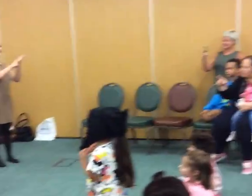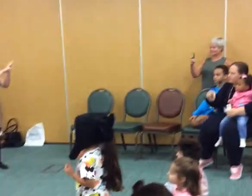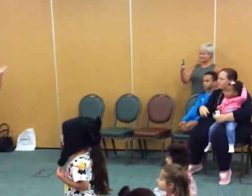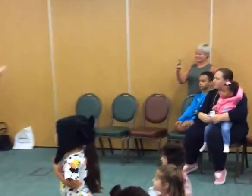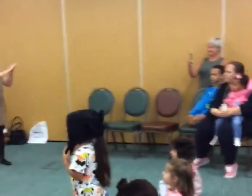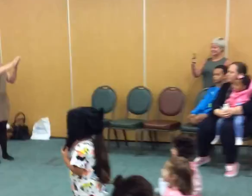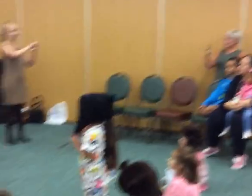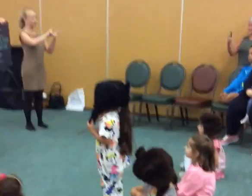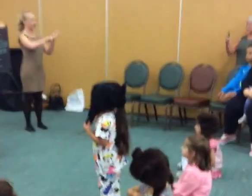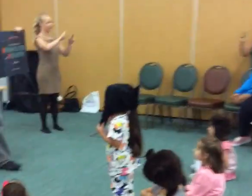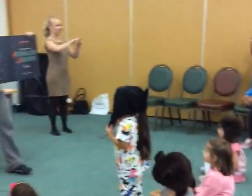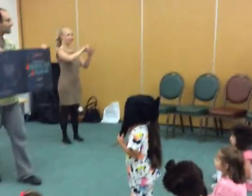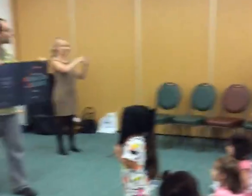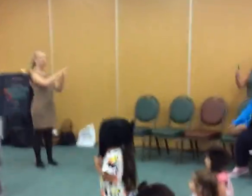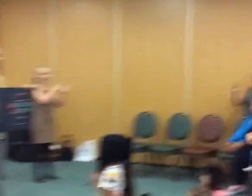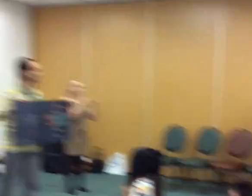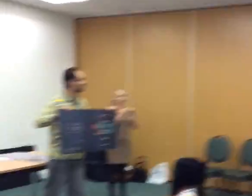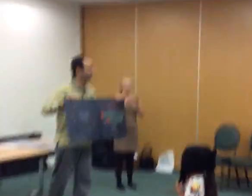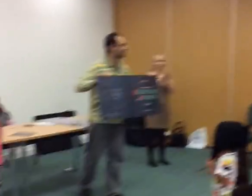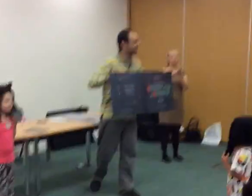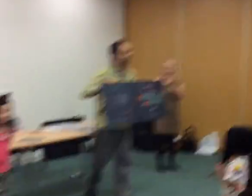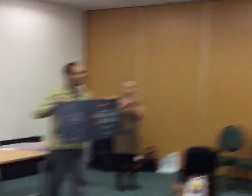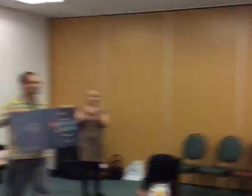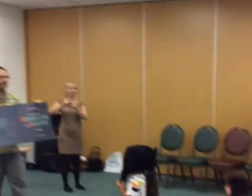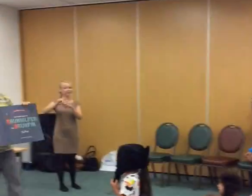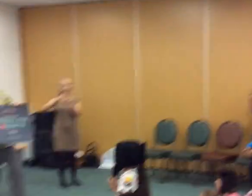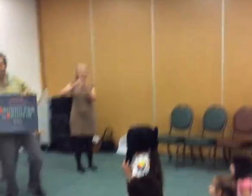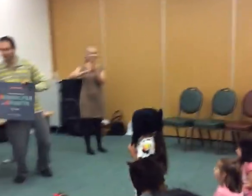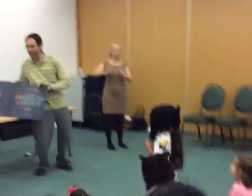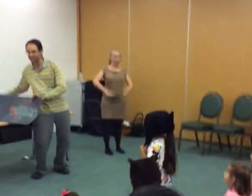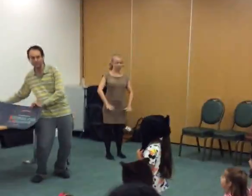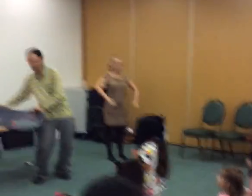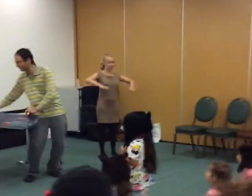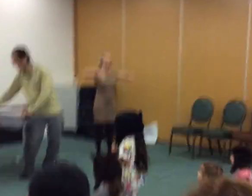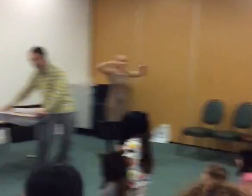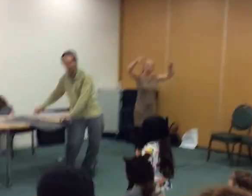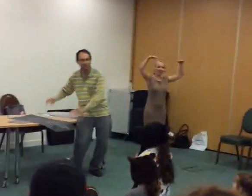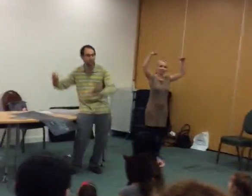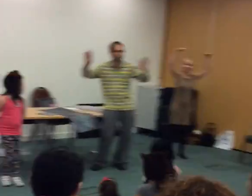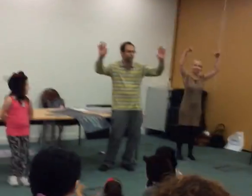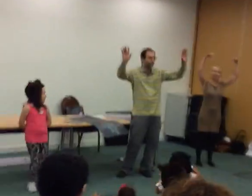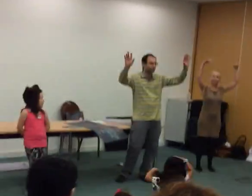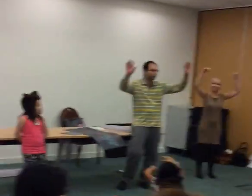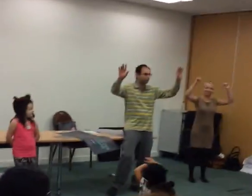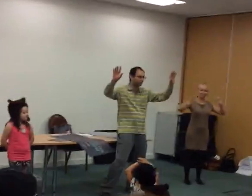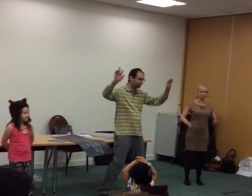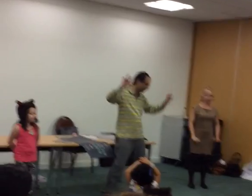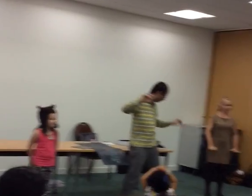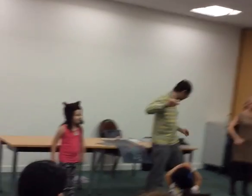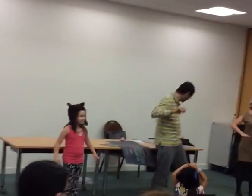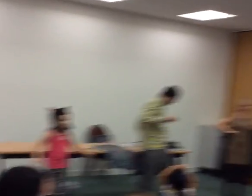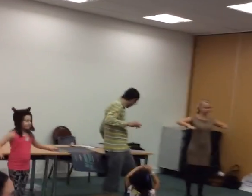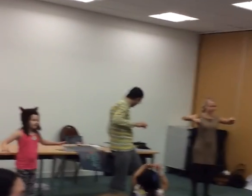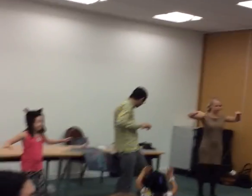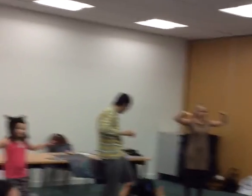Brunhilfer and Brunfin. The flood. Let's have a flood noise. Can we do a flood noise?